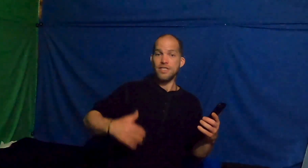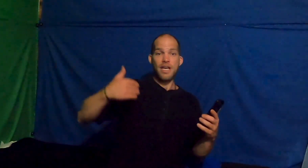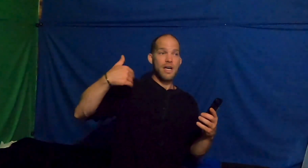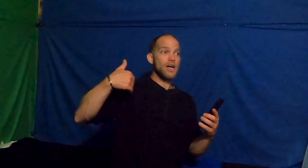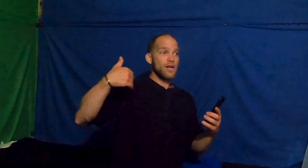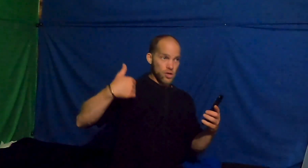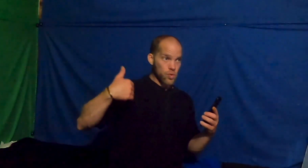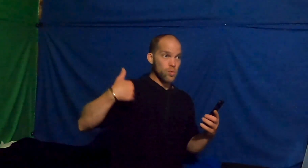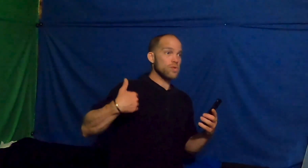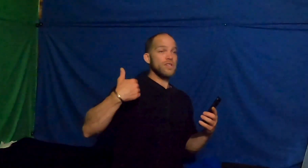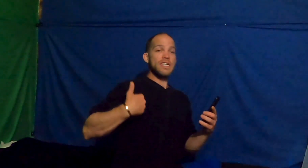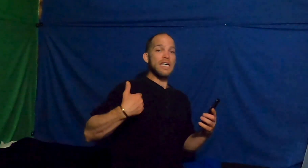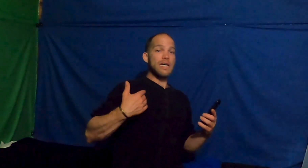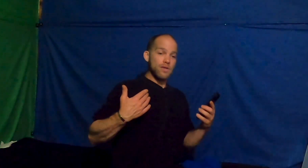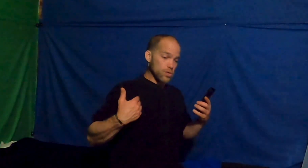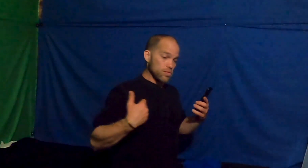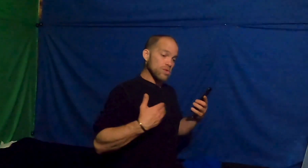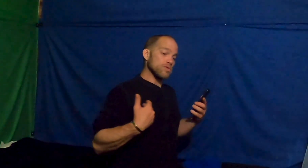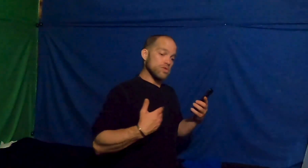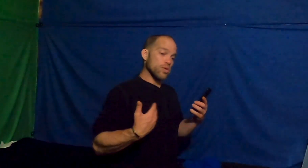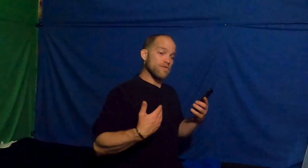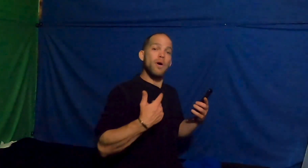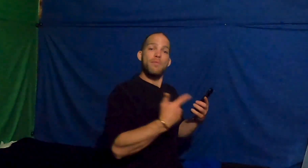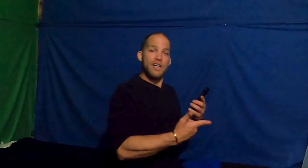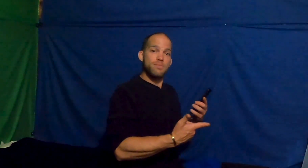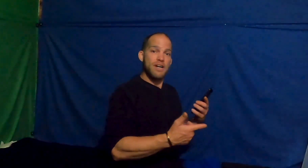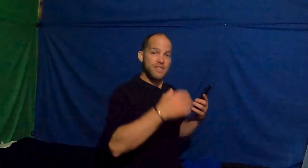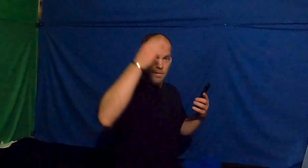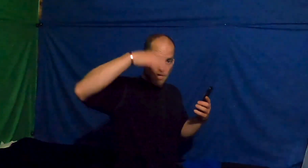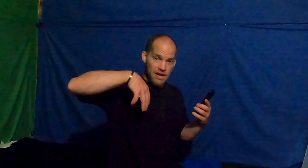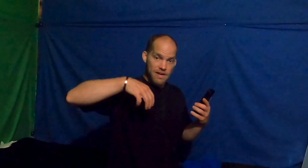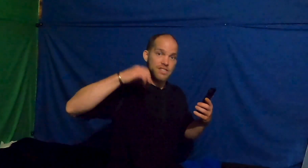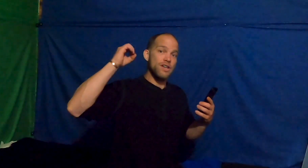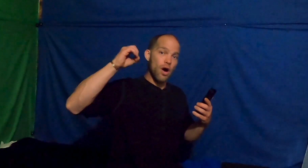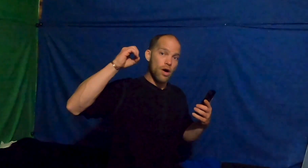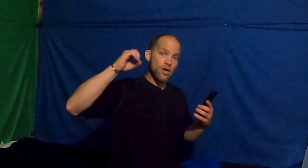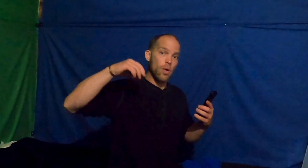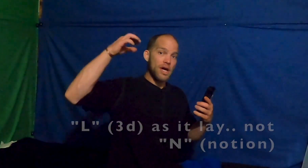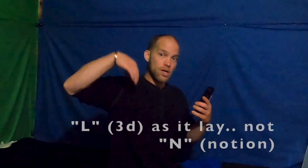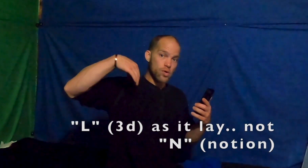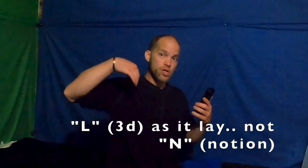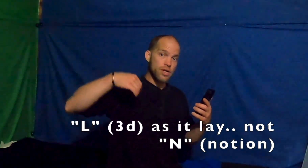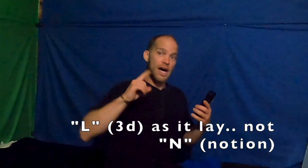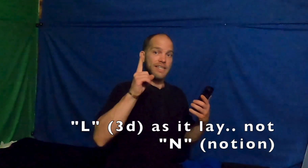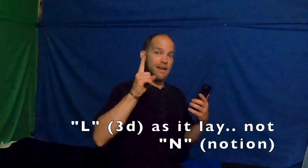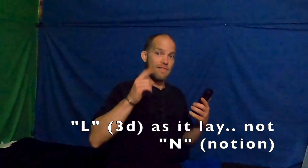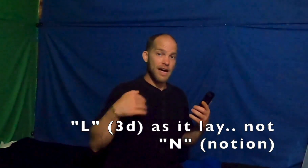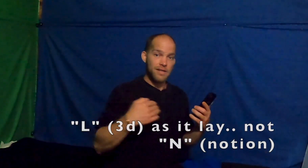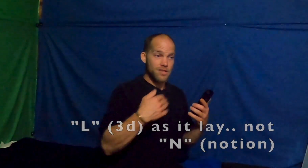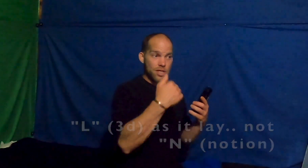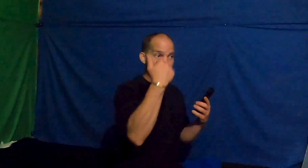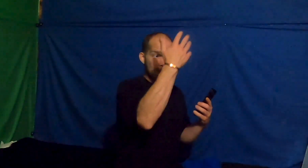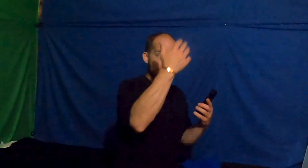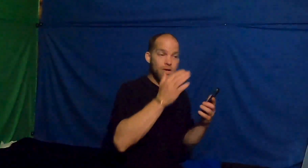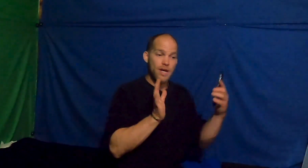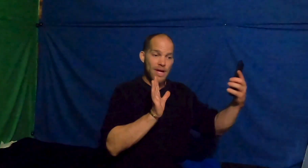the to or from, expressed, manifested, ongoing, notion, identified, subject here. Now we have